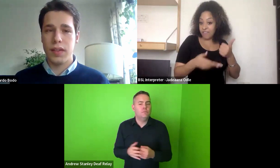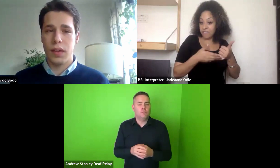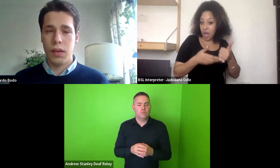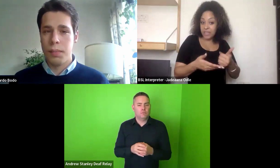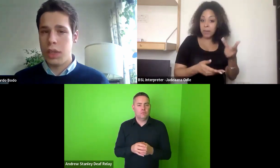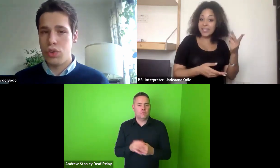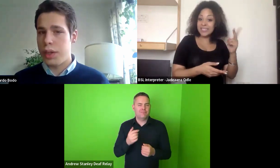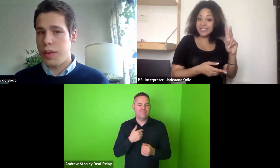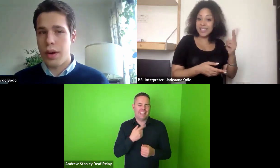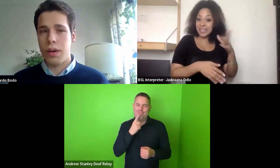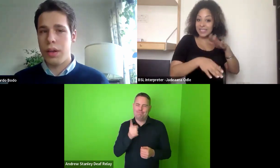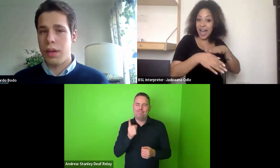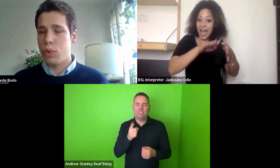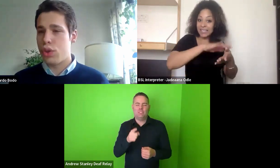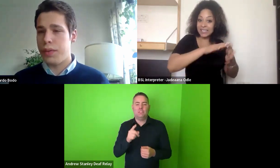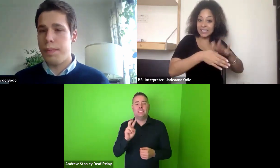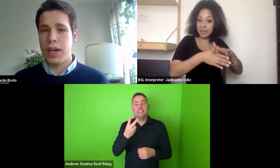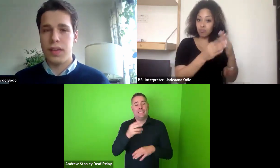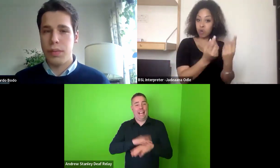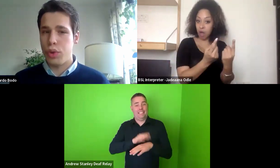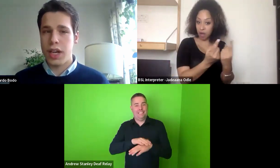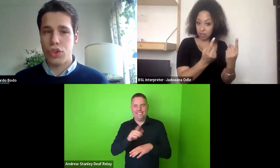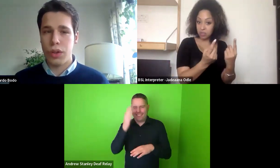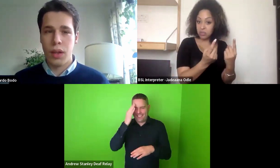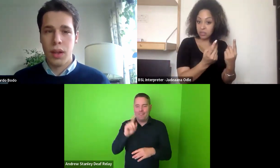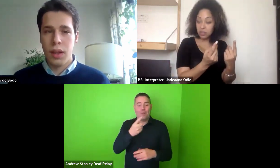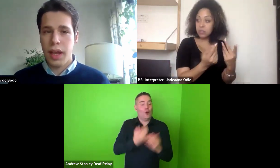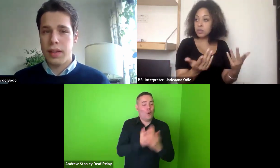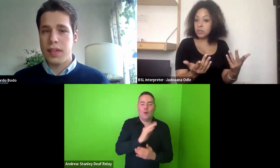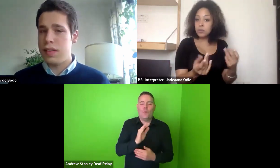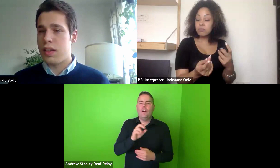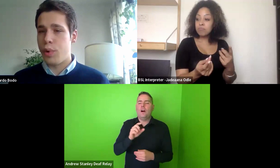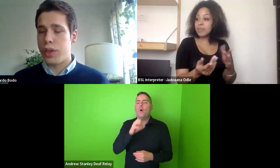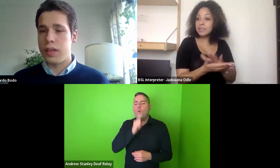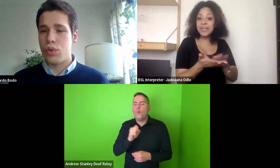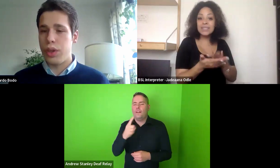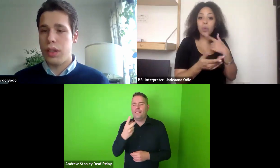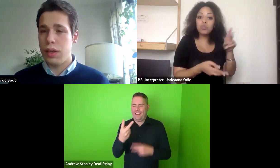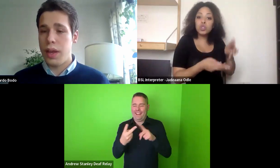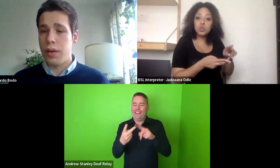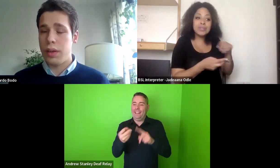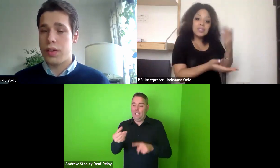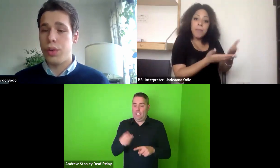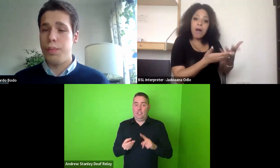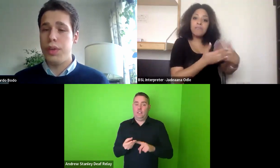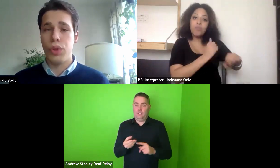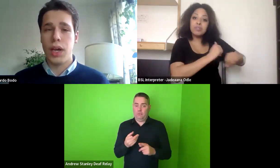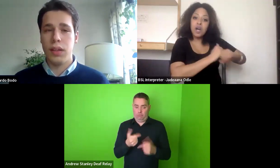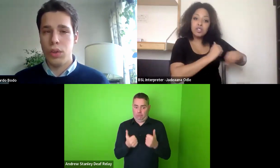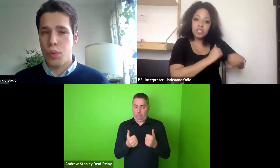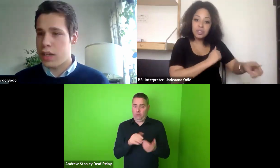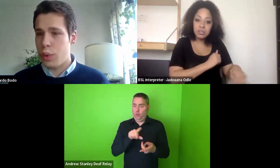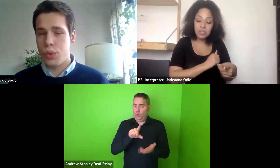second-hand product is already there. Most of the impact is in production, and since the product is already there, it's already